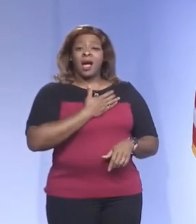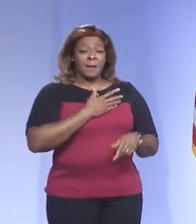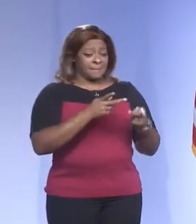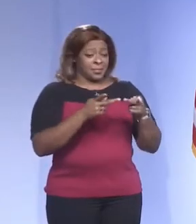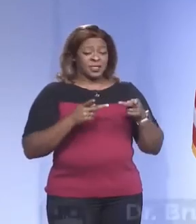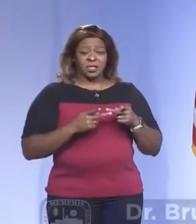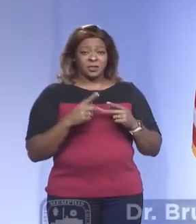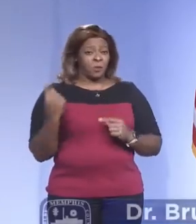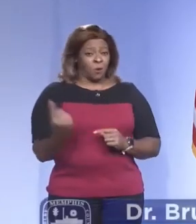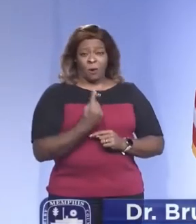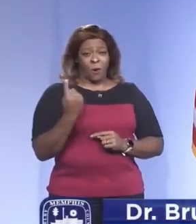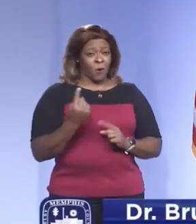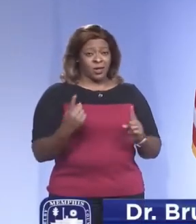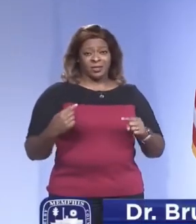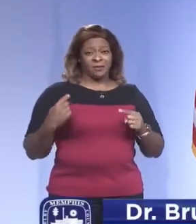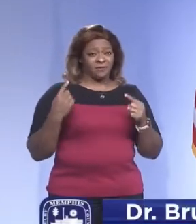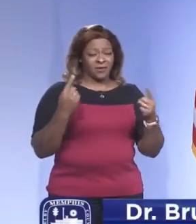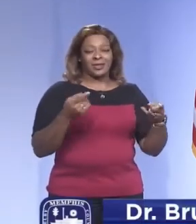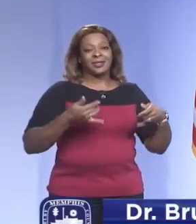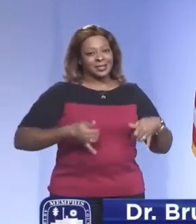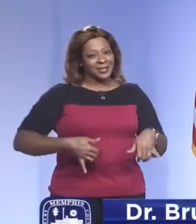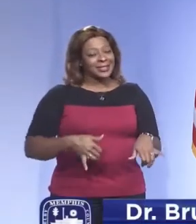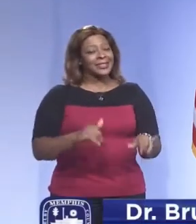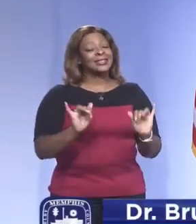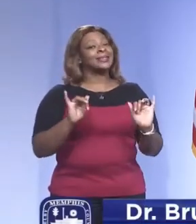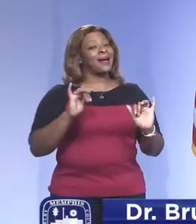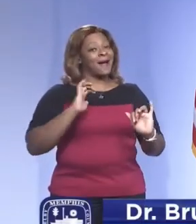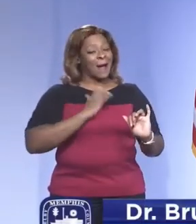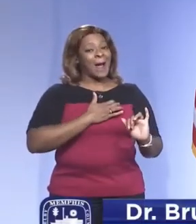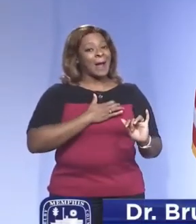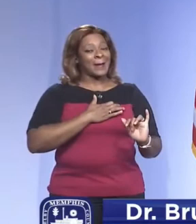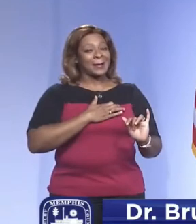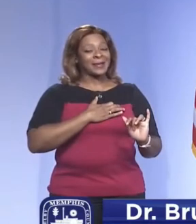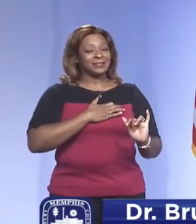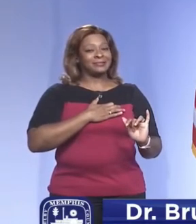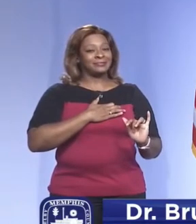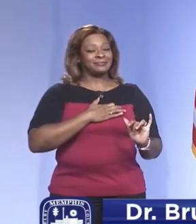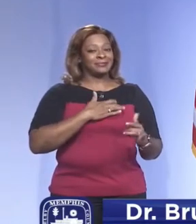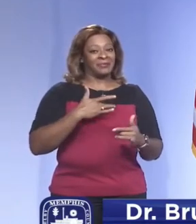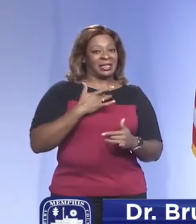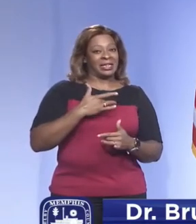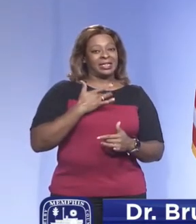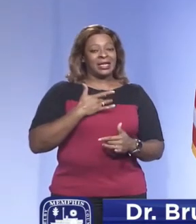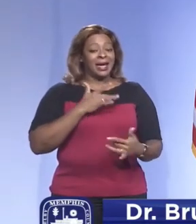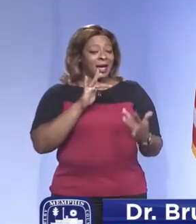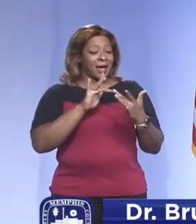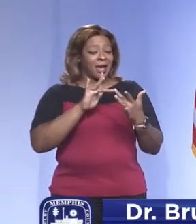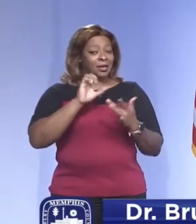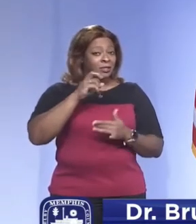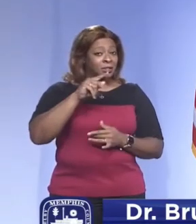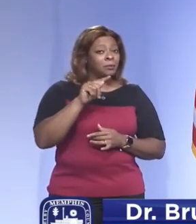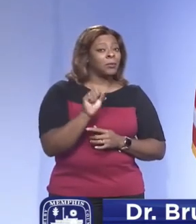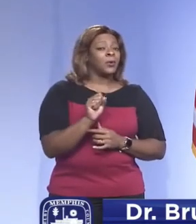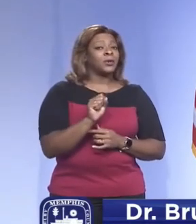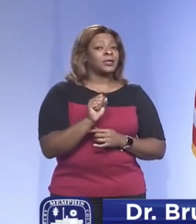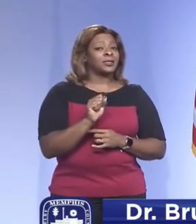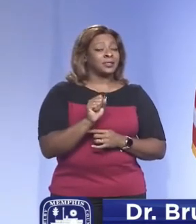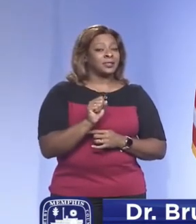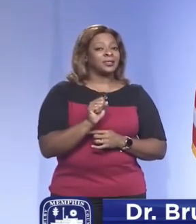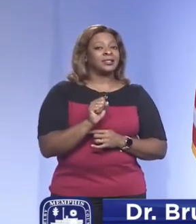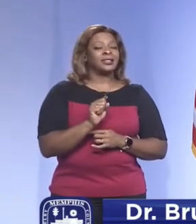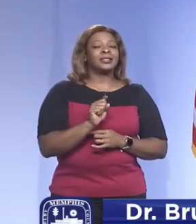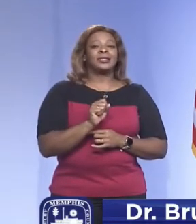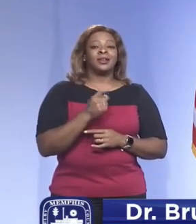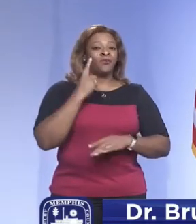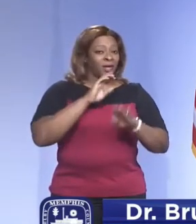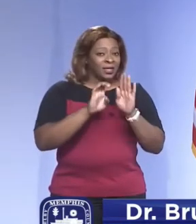has always been and still is that contact sports,